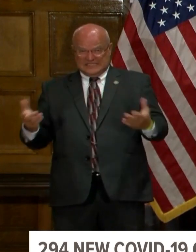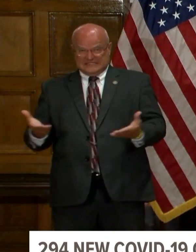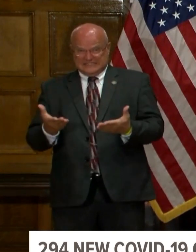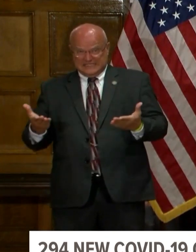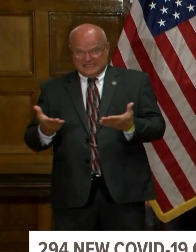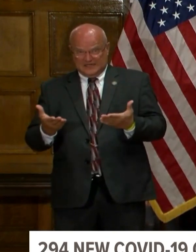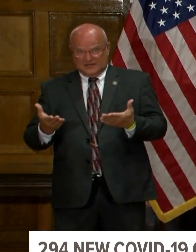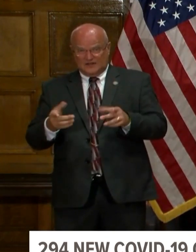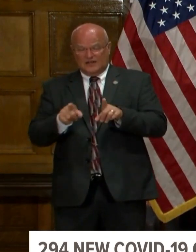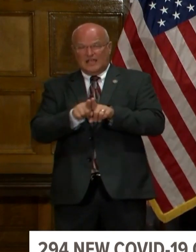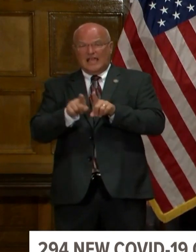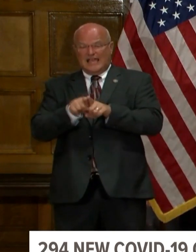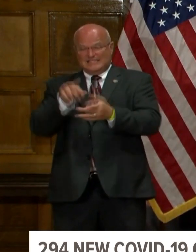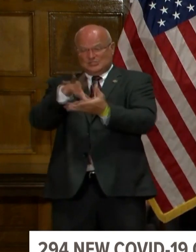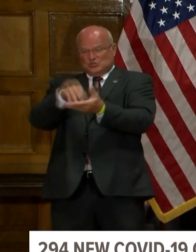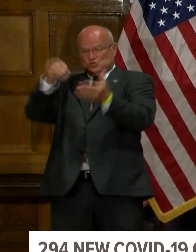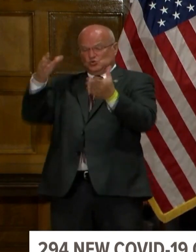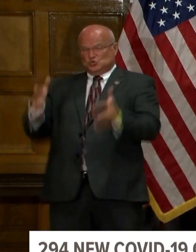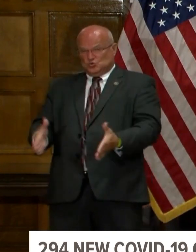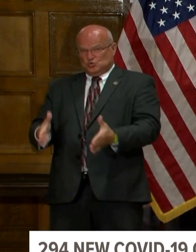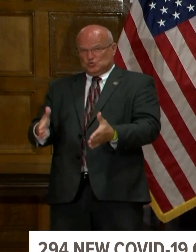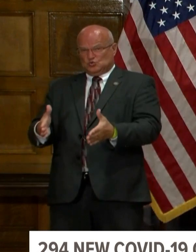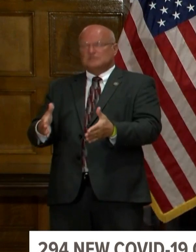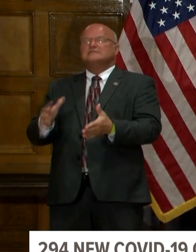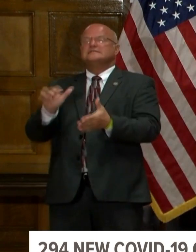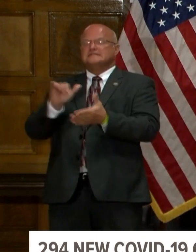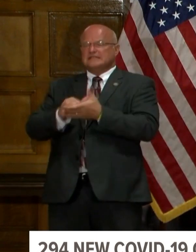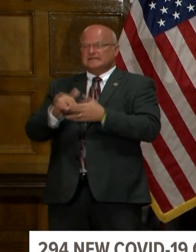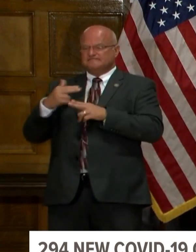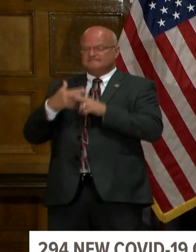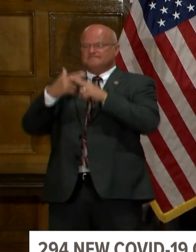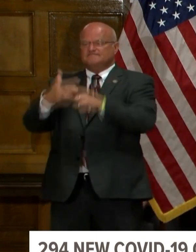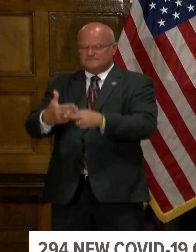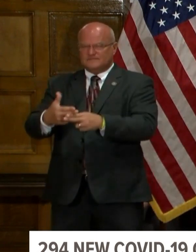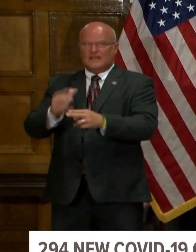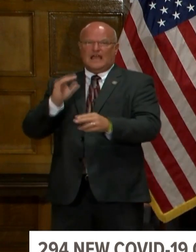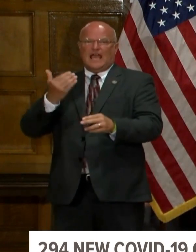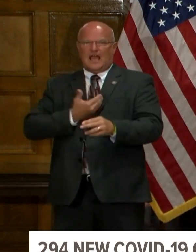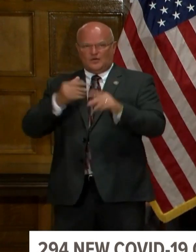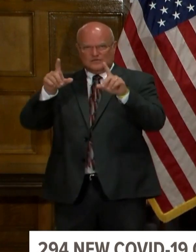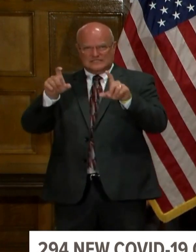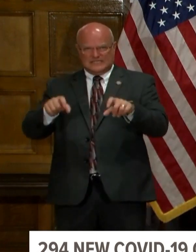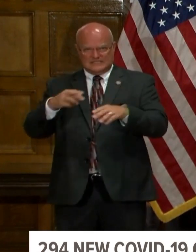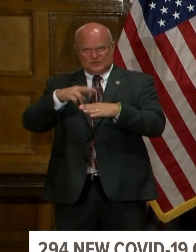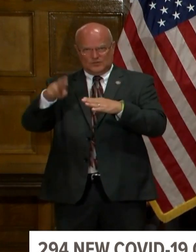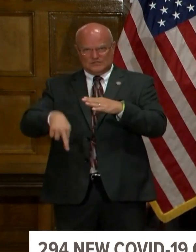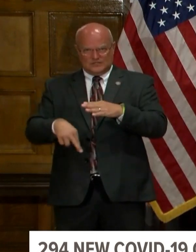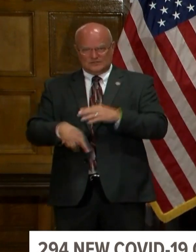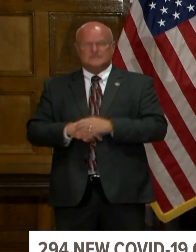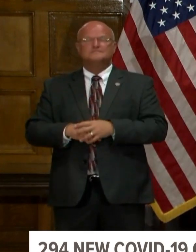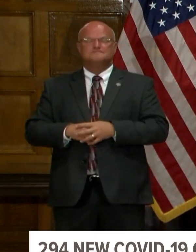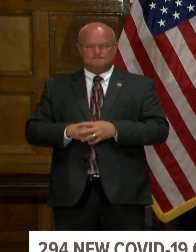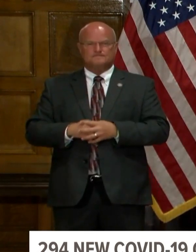here as a student, then those will be included on our testing results.